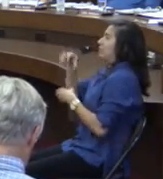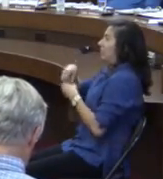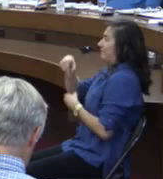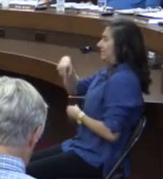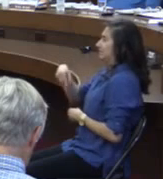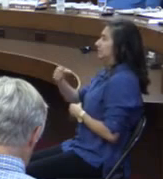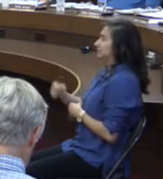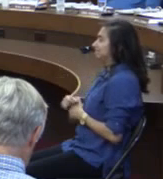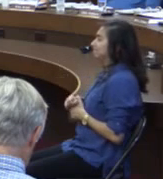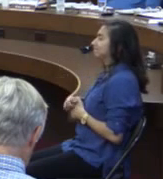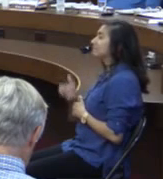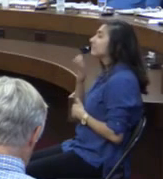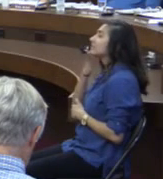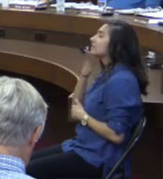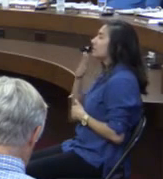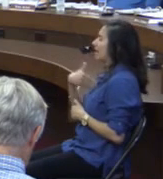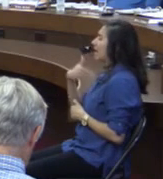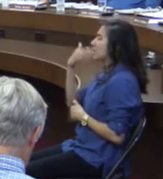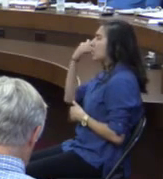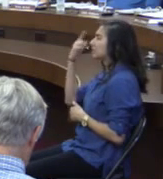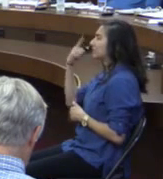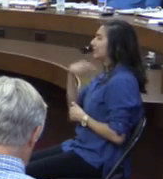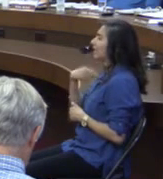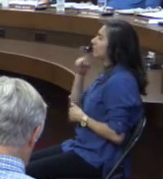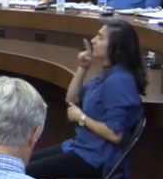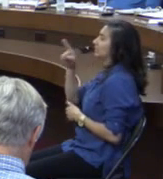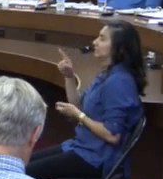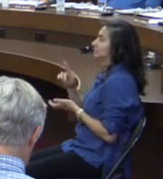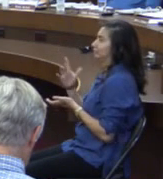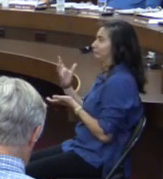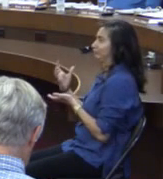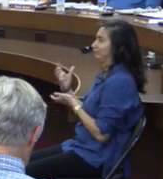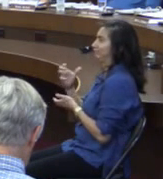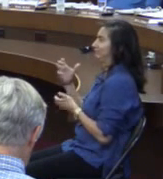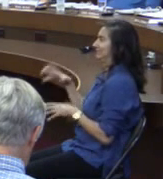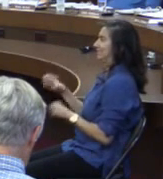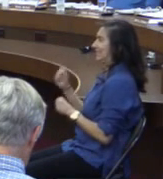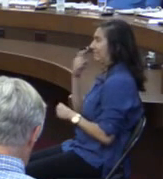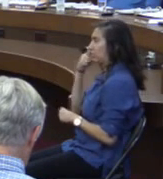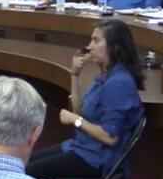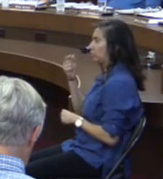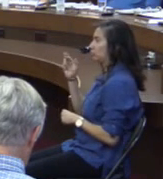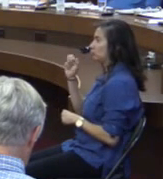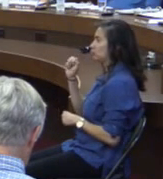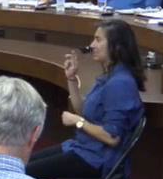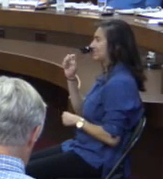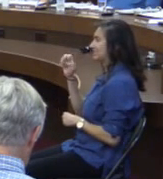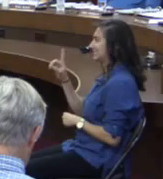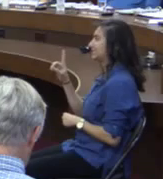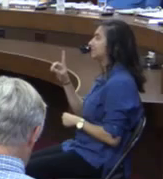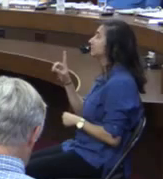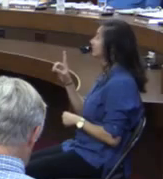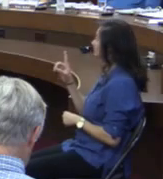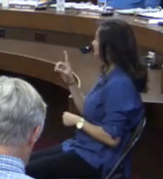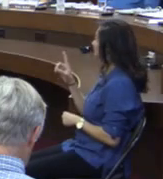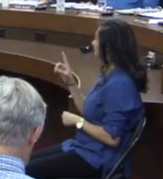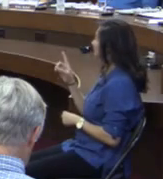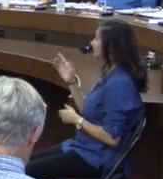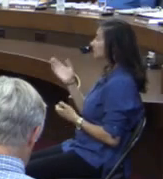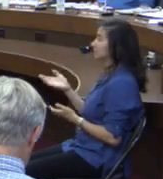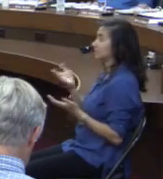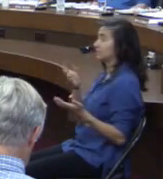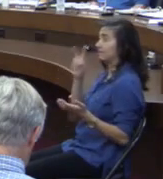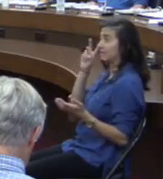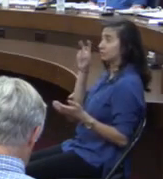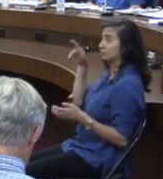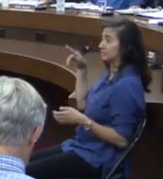So I'm very thankful that I can be part of this. Thank you. I know it's something that I take for granted, but so. Okay, Mr. President, next I'd like to introduce our